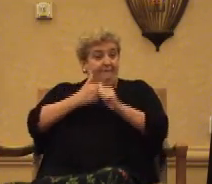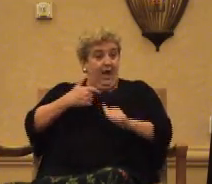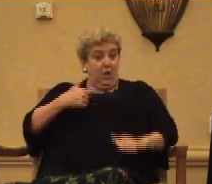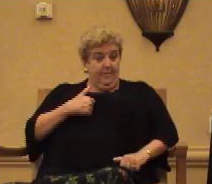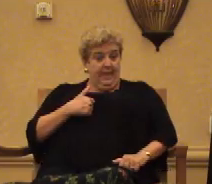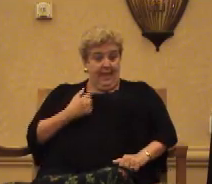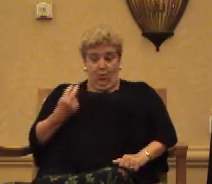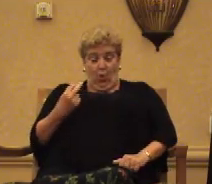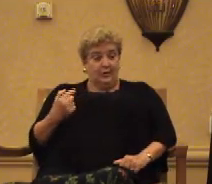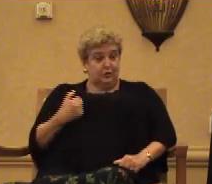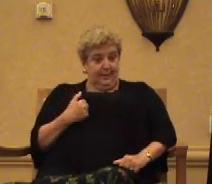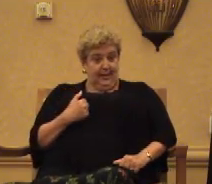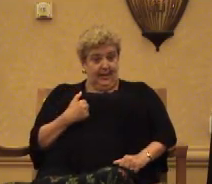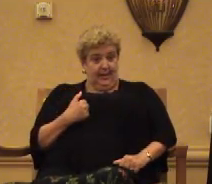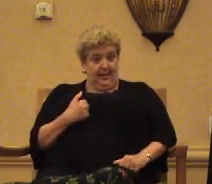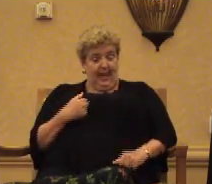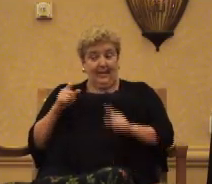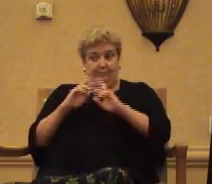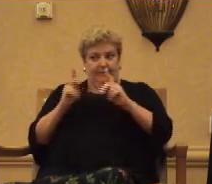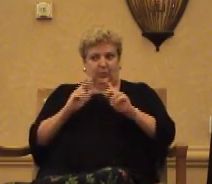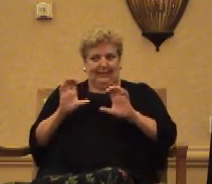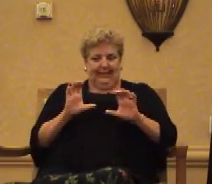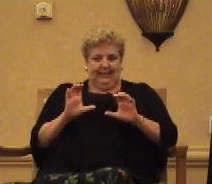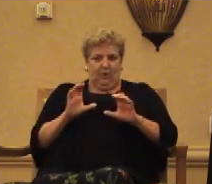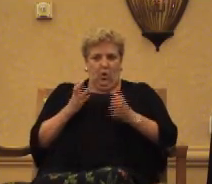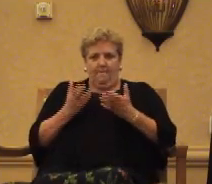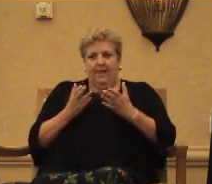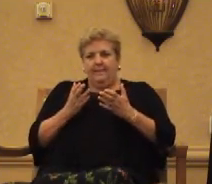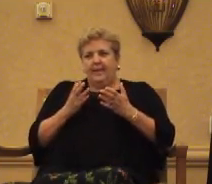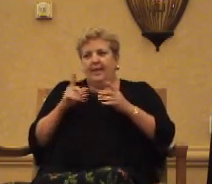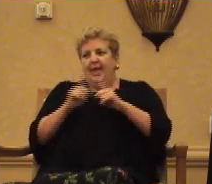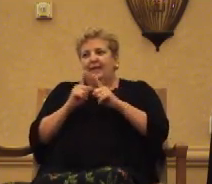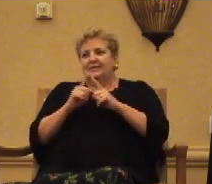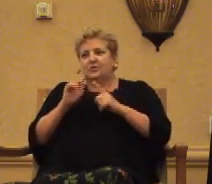observed me as people did, or maybe as your loved ones have observed you,